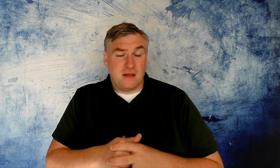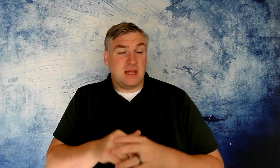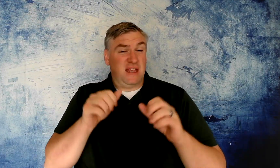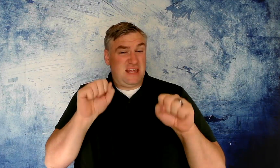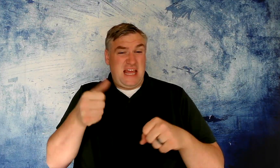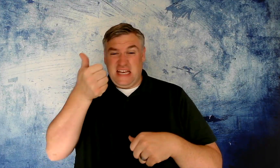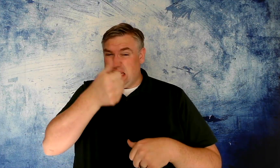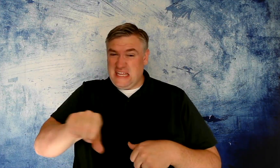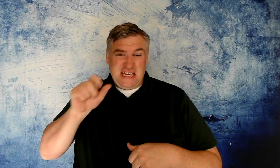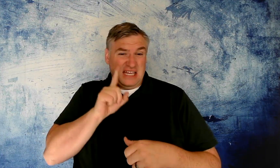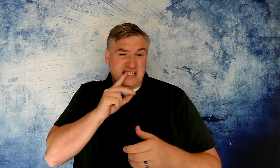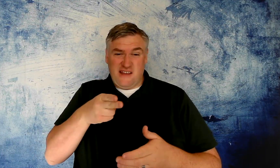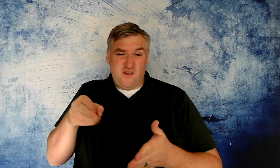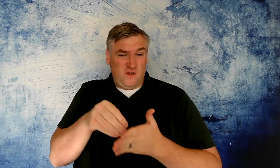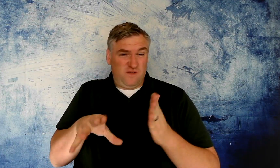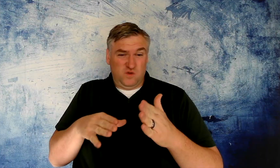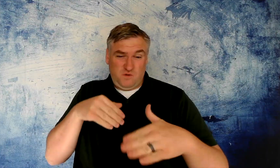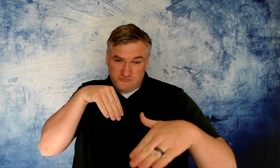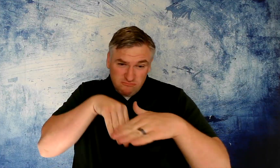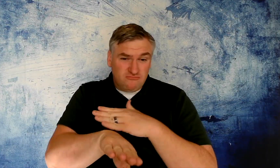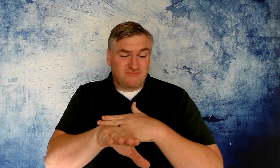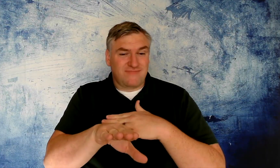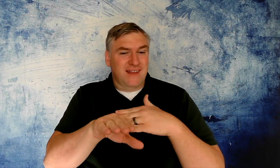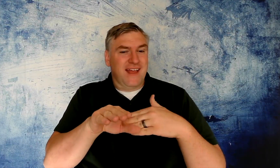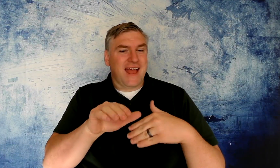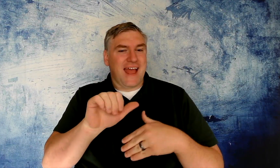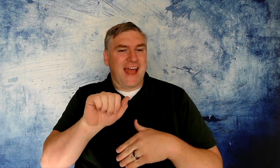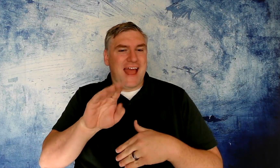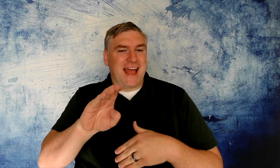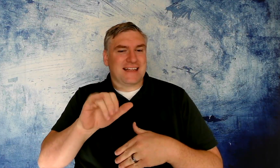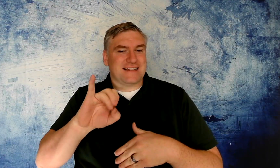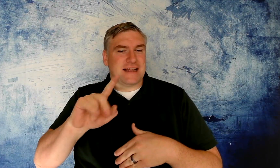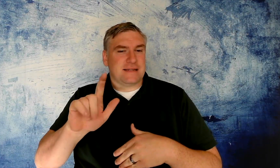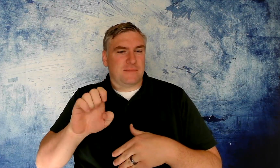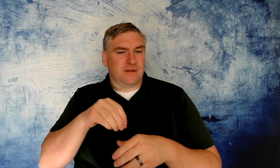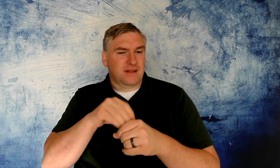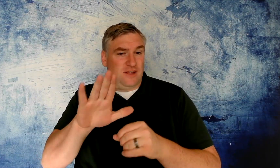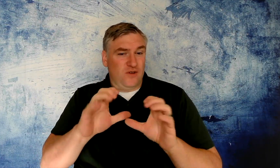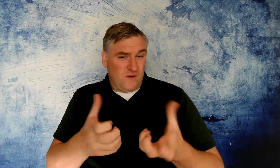to think about, can any deaf or hard of hearing student enter your classroom and